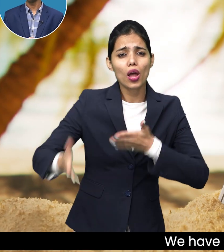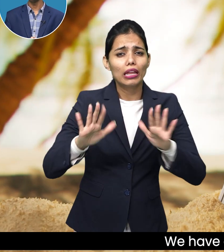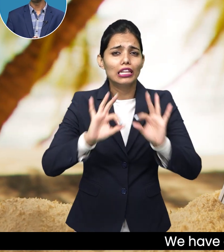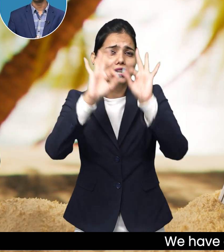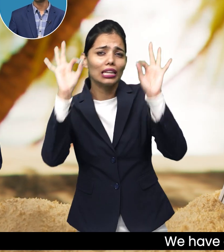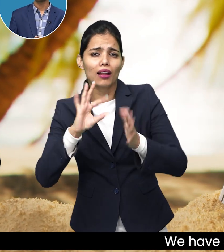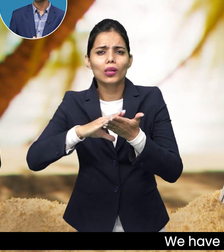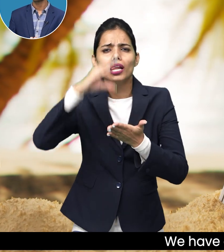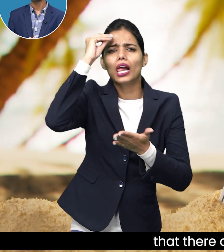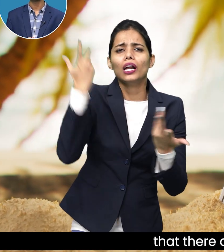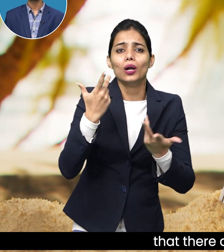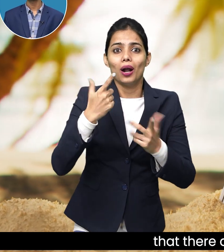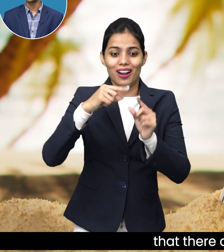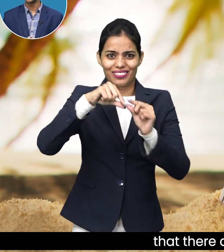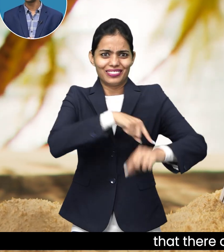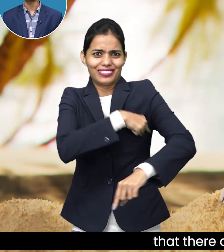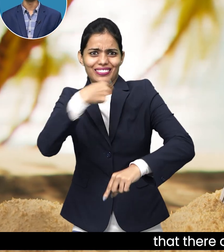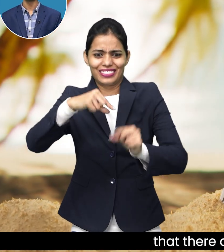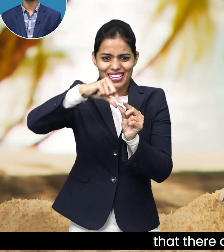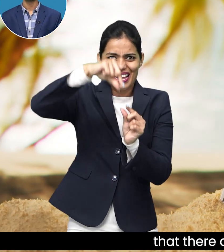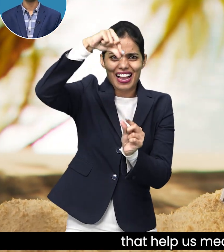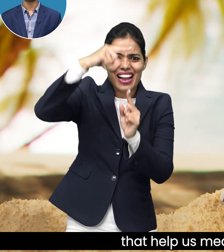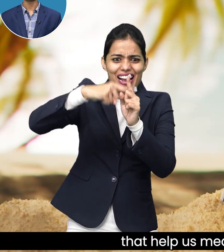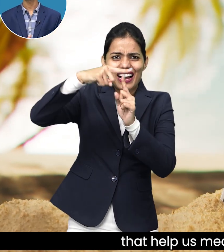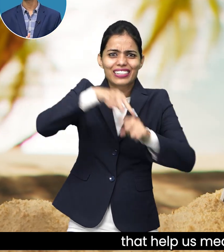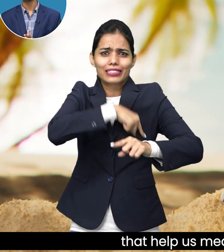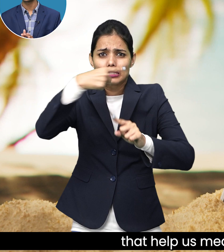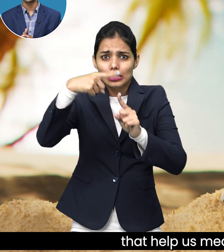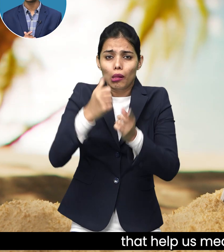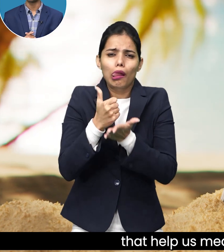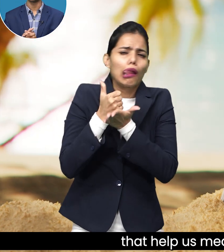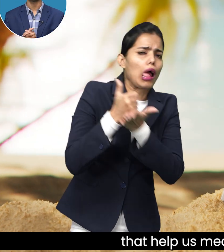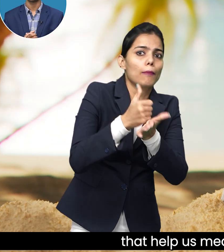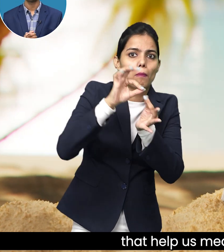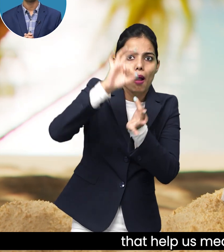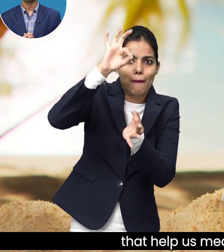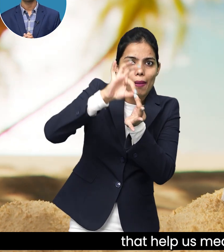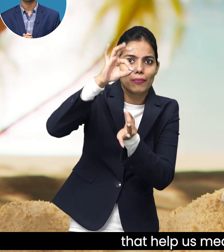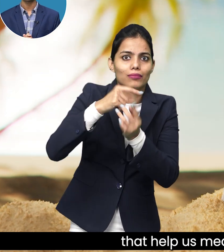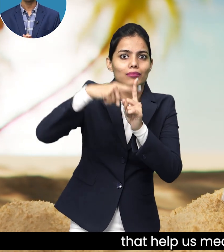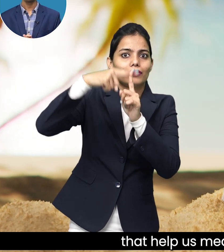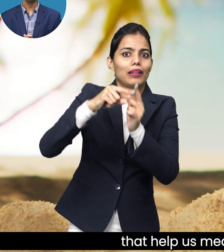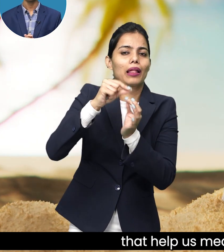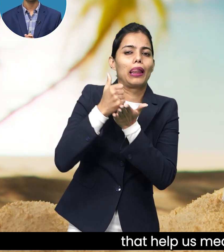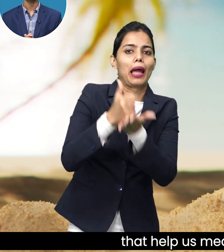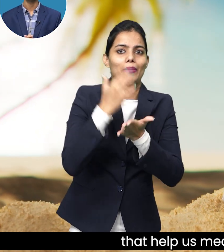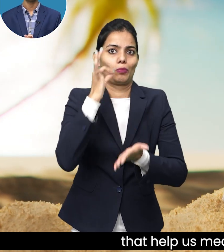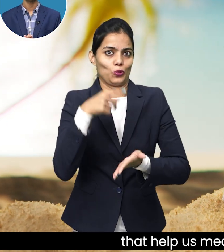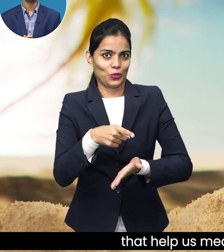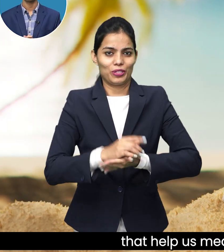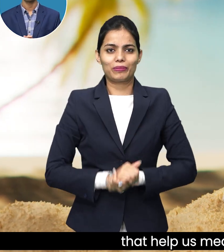we've already learned that there are thermometers that help us measure the temperature.